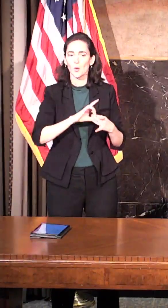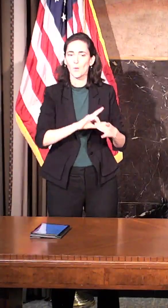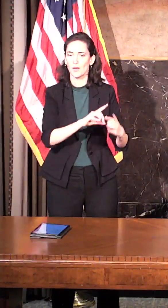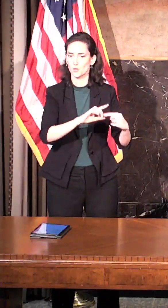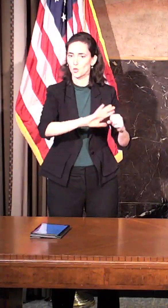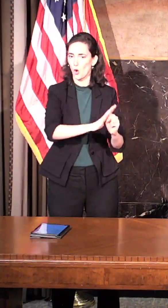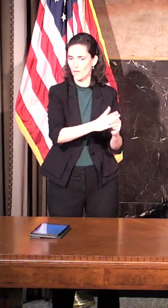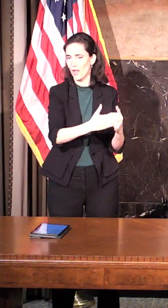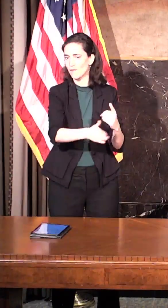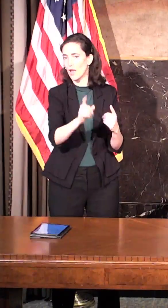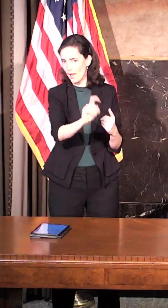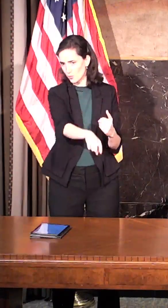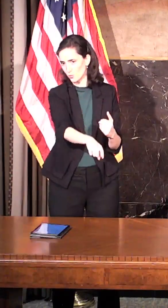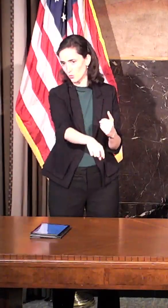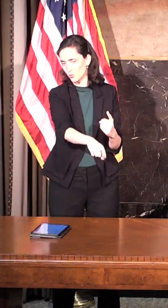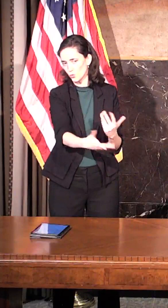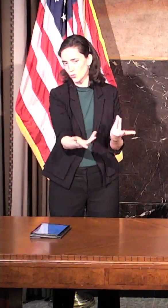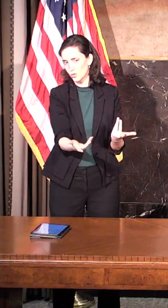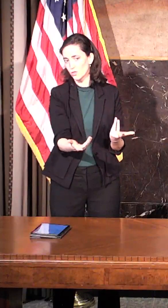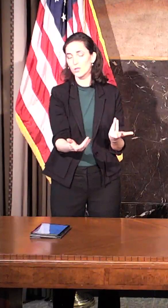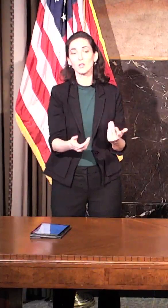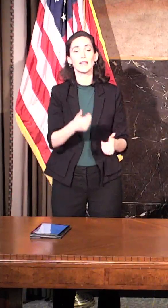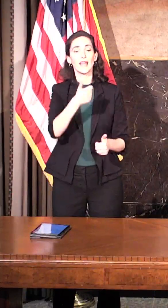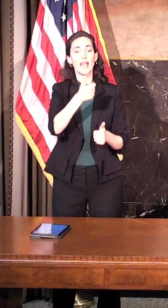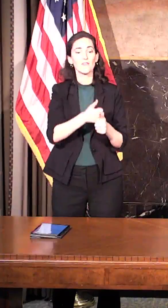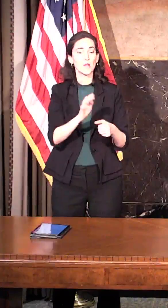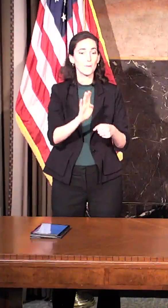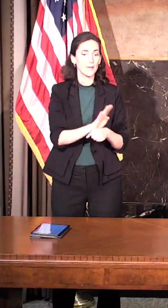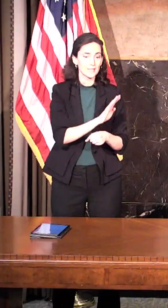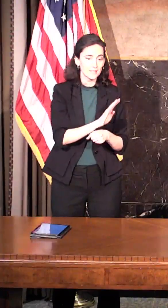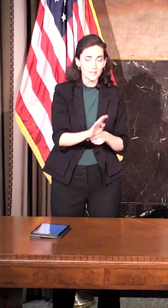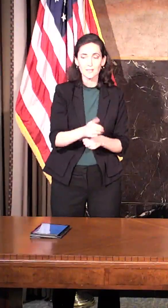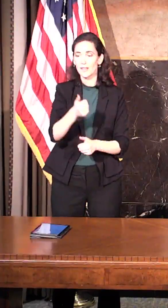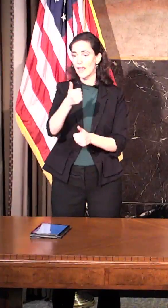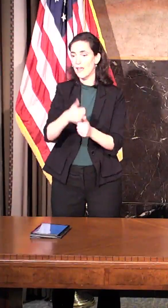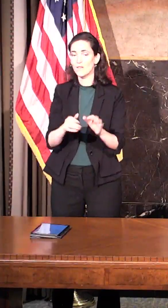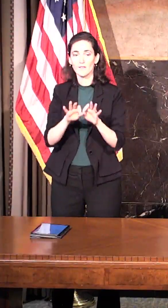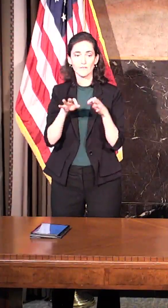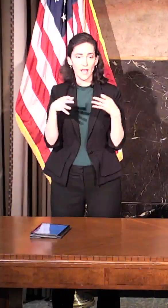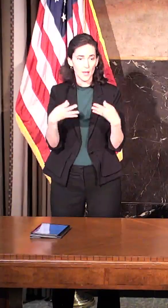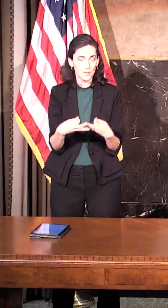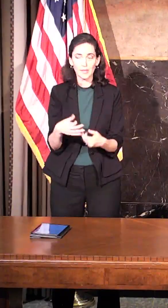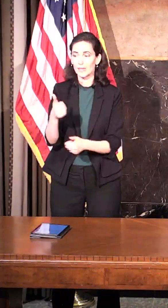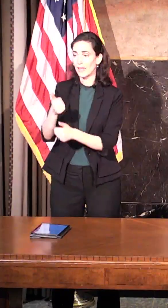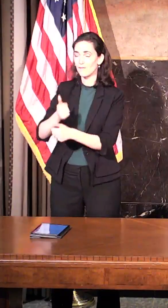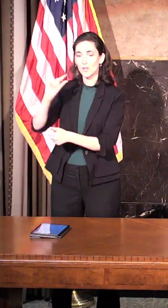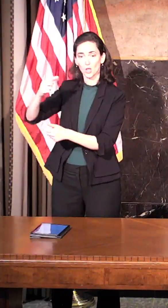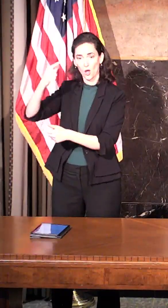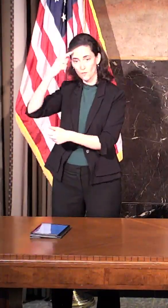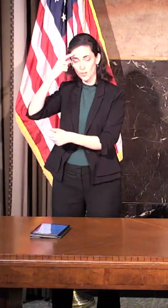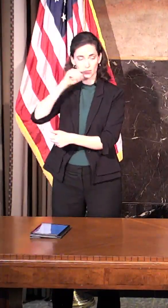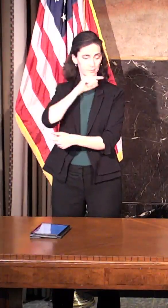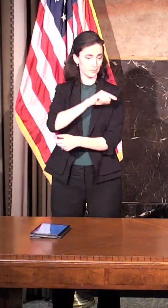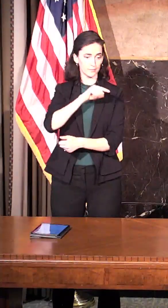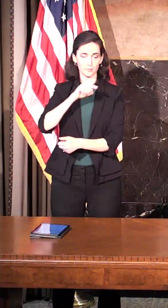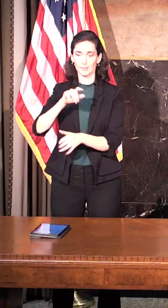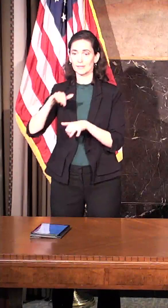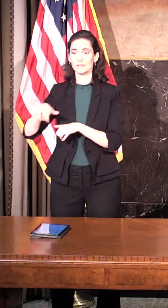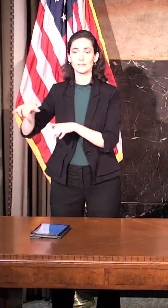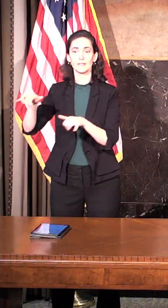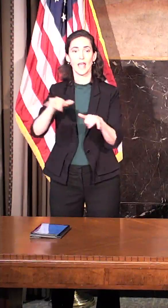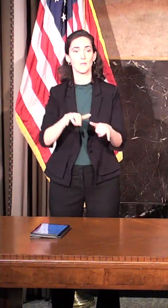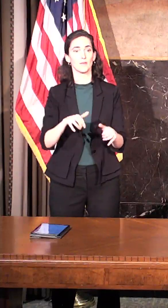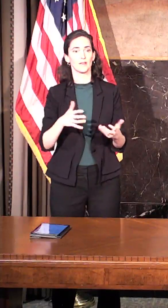forward. Every business, every family, every government has more